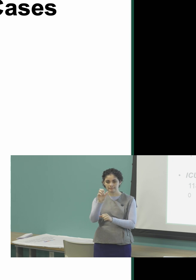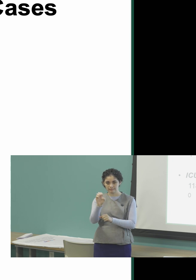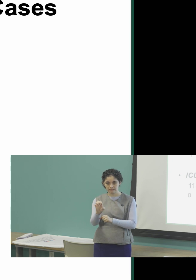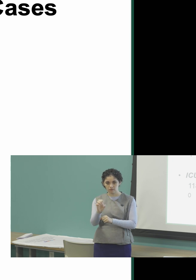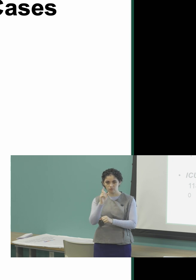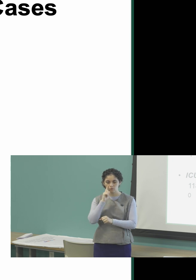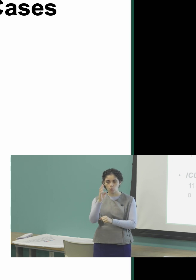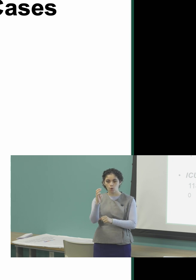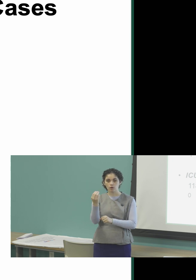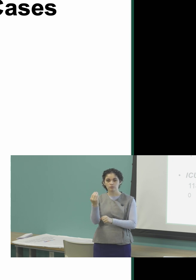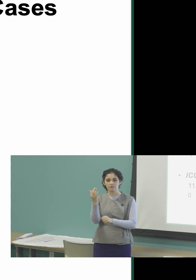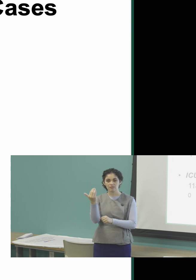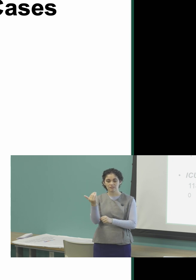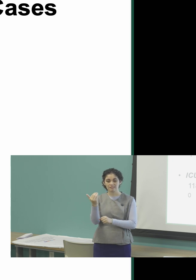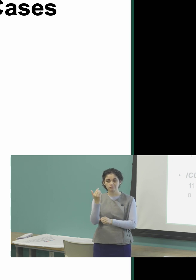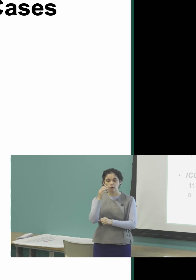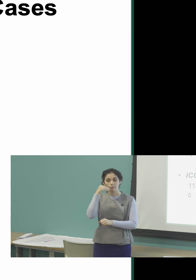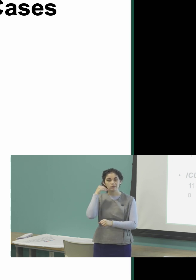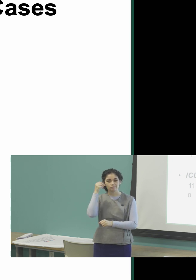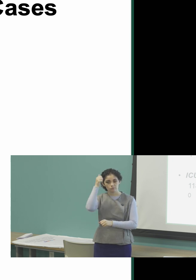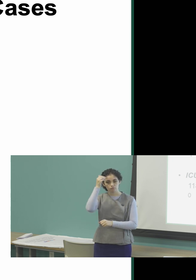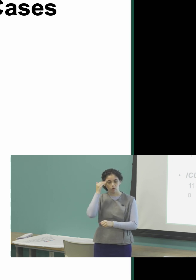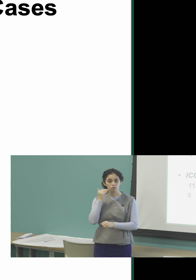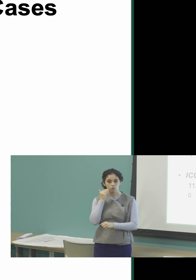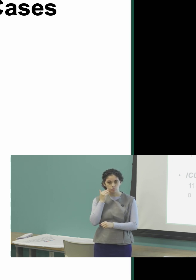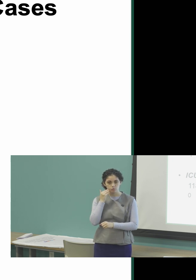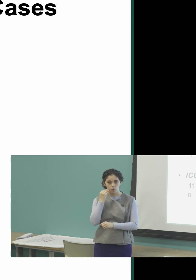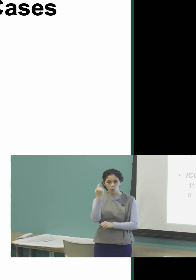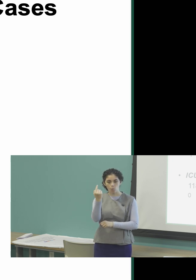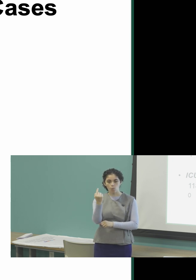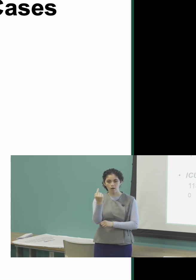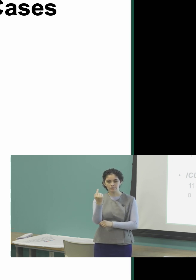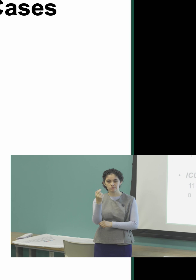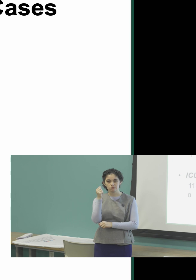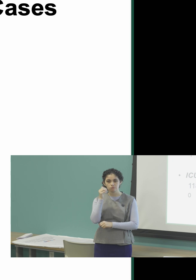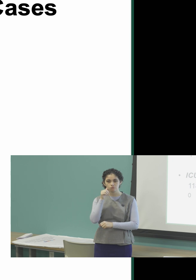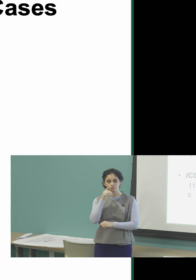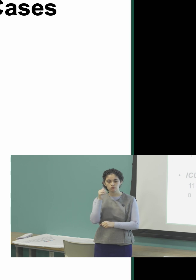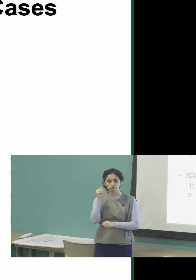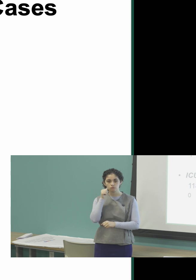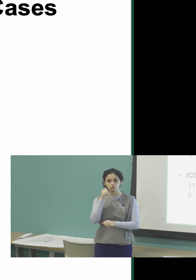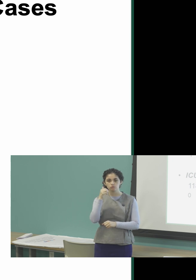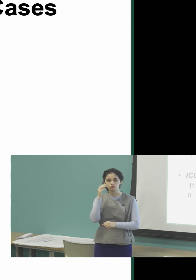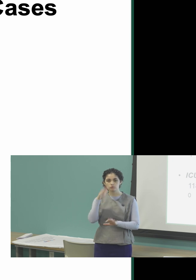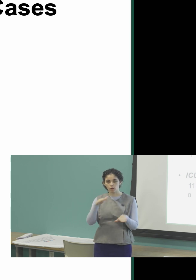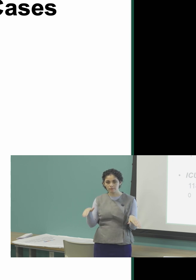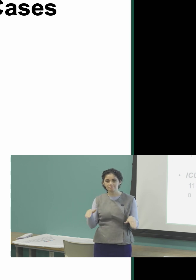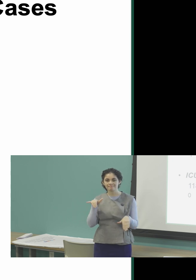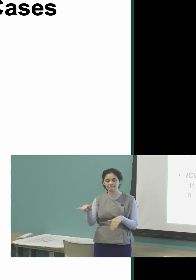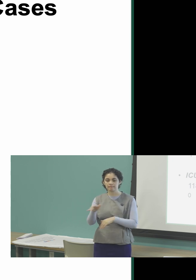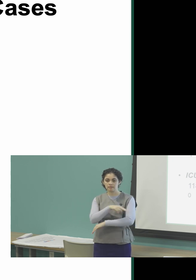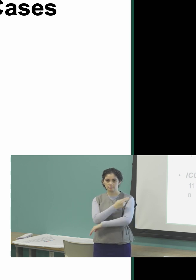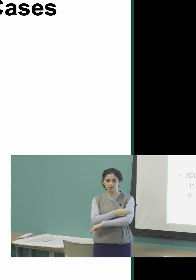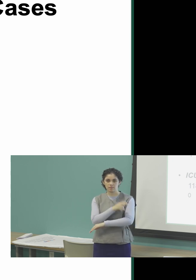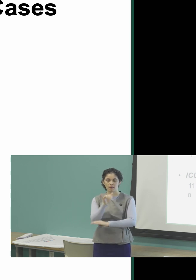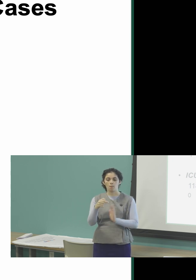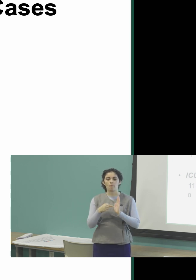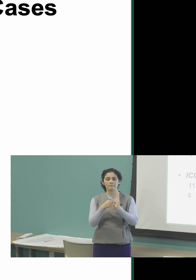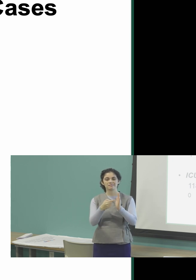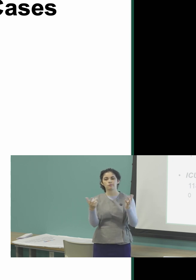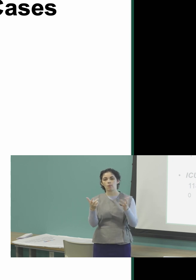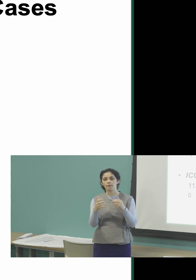414 of those are adult cases, and we have had one pediatric admission. Those